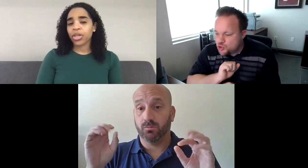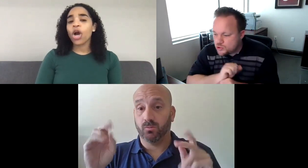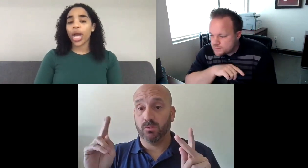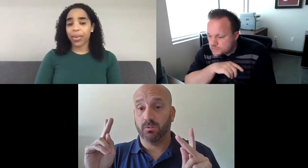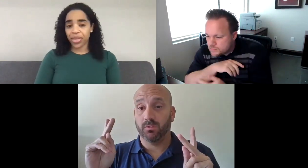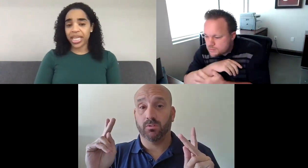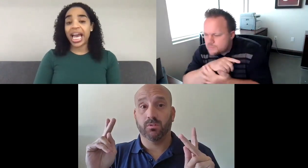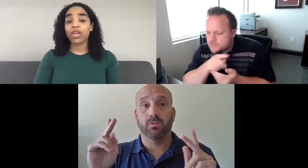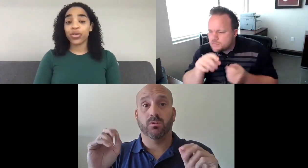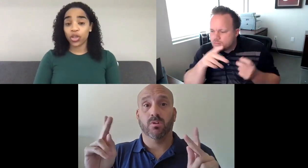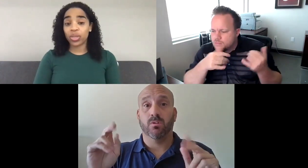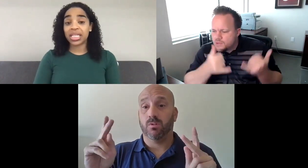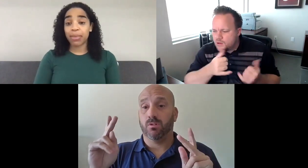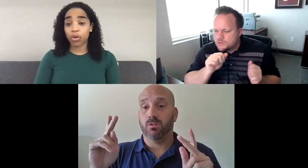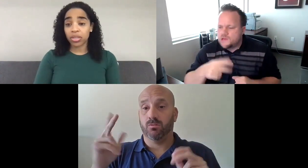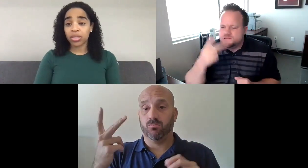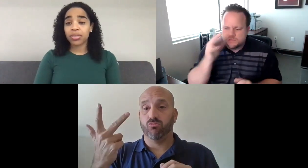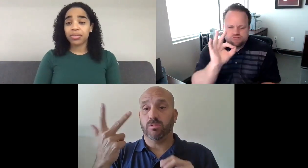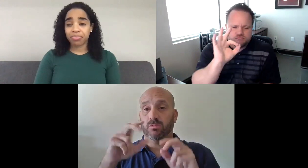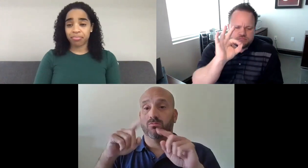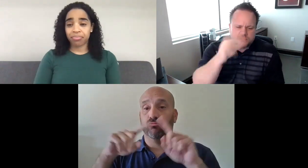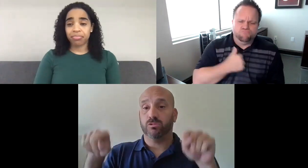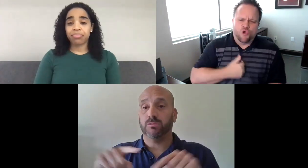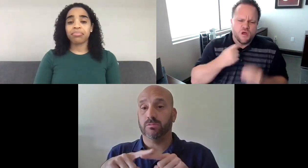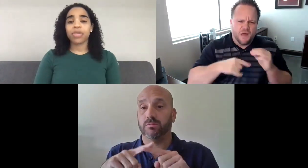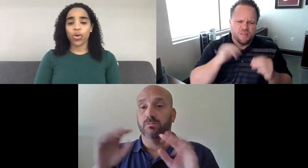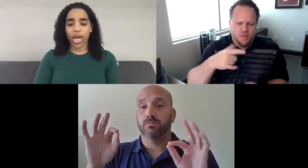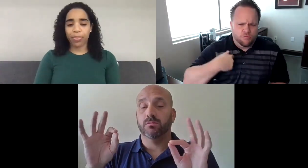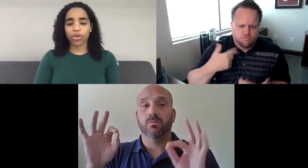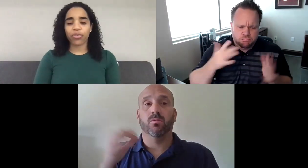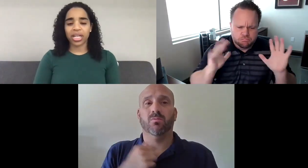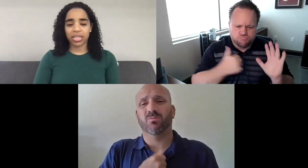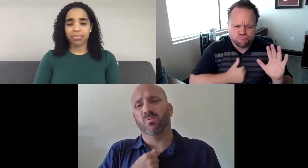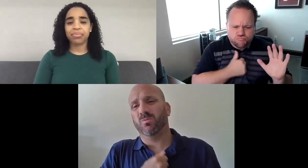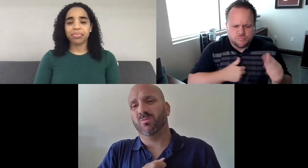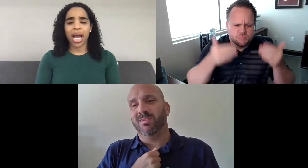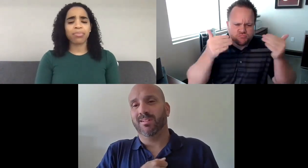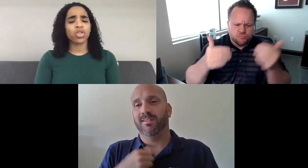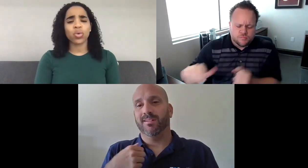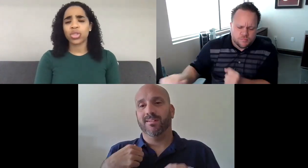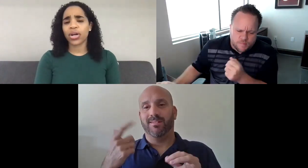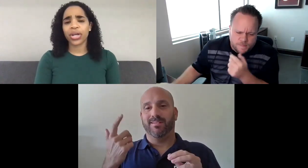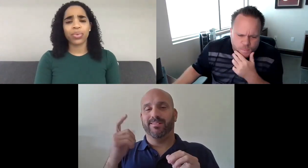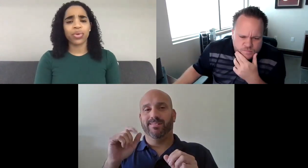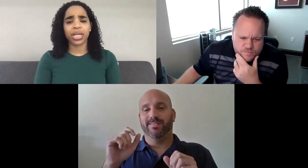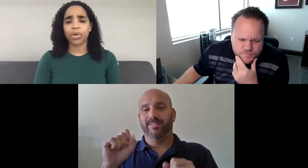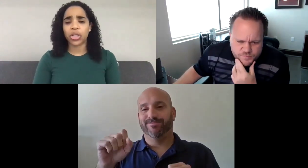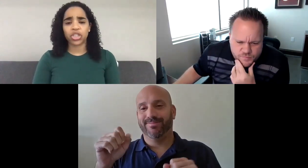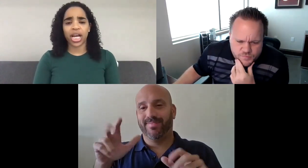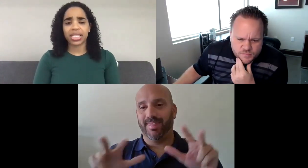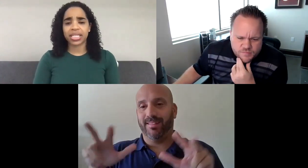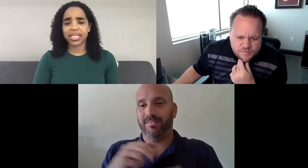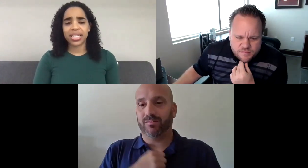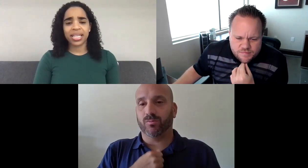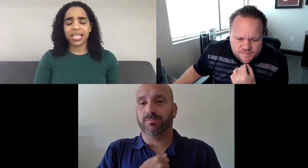Okay, gallery view is enabled. Okay, perfect. I'm so sorry. We really apologize.